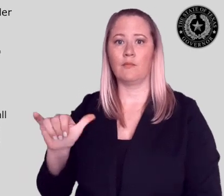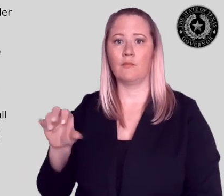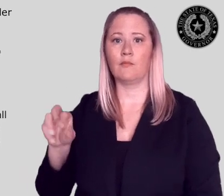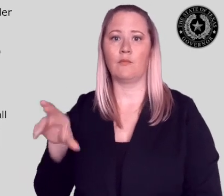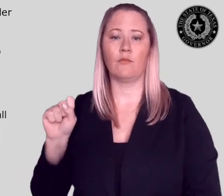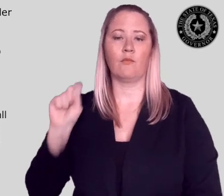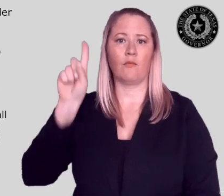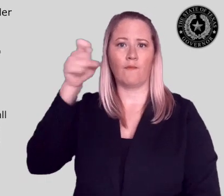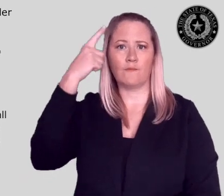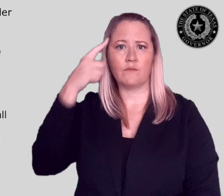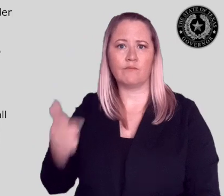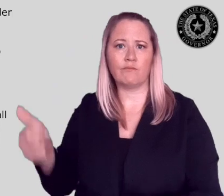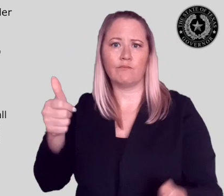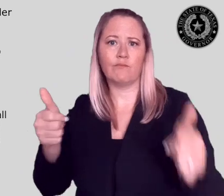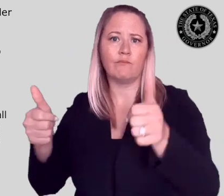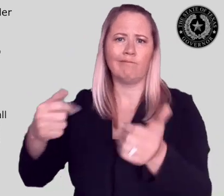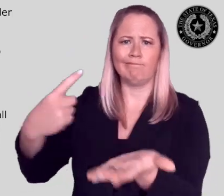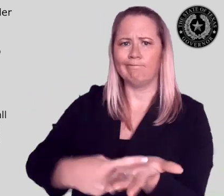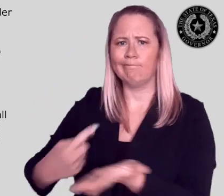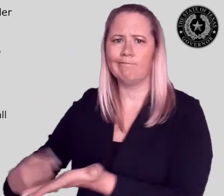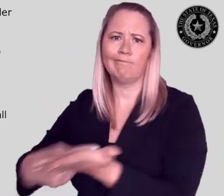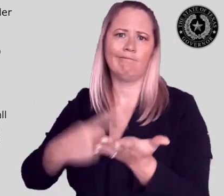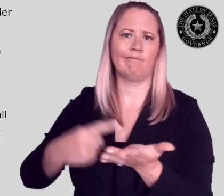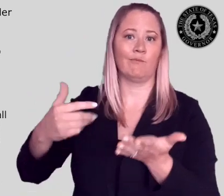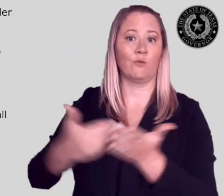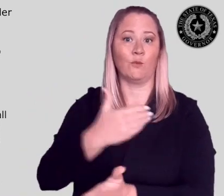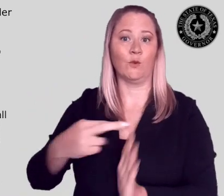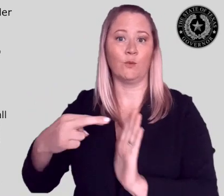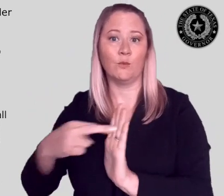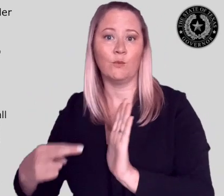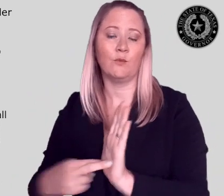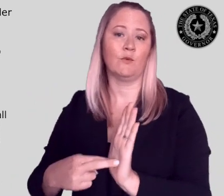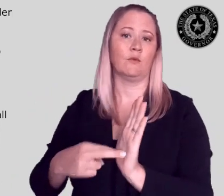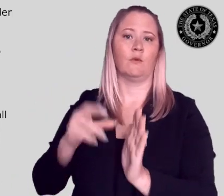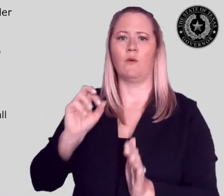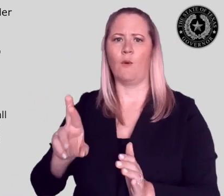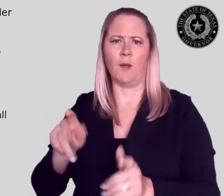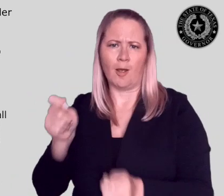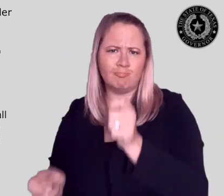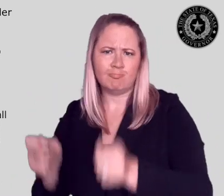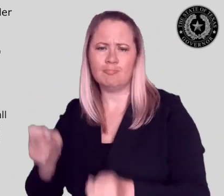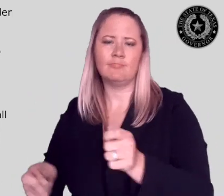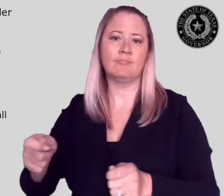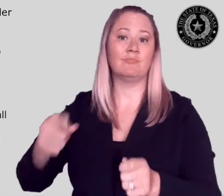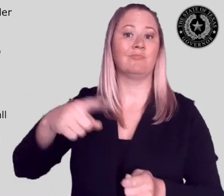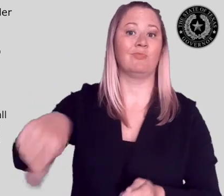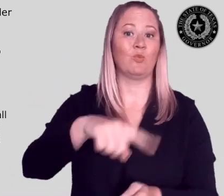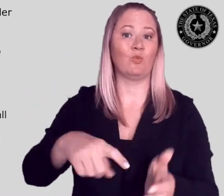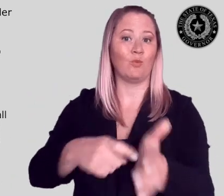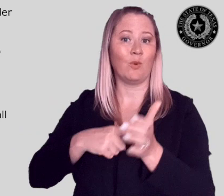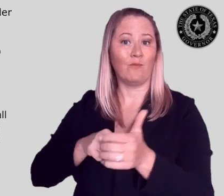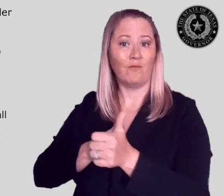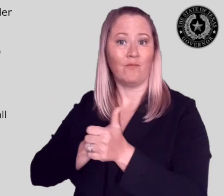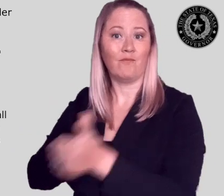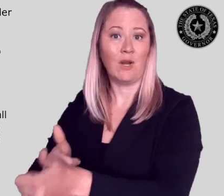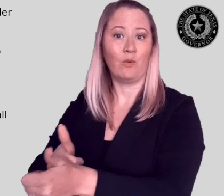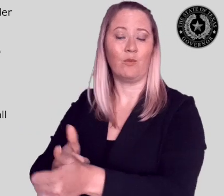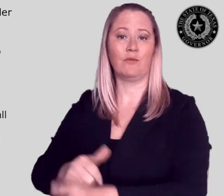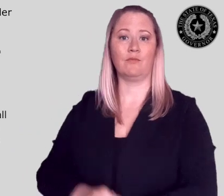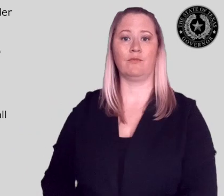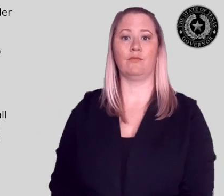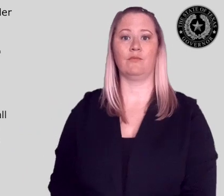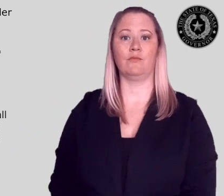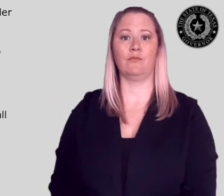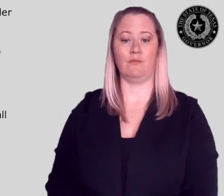GA 34, business activities and legal proceedings are free to proceed without COVID-19 related